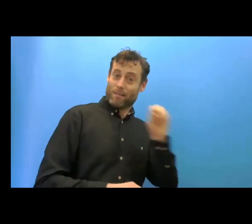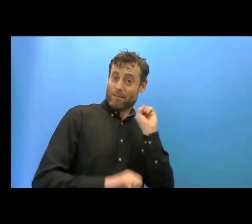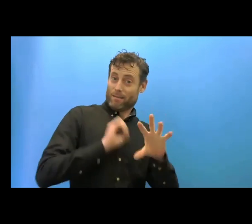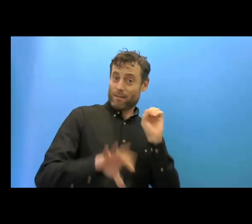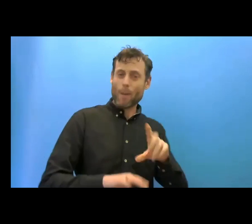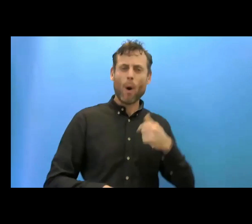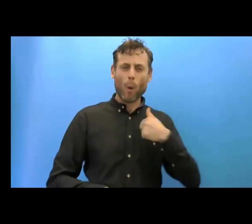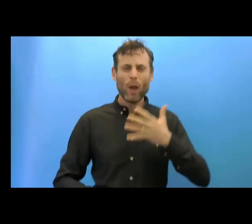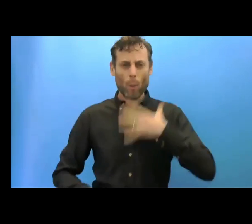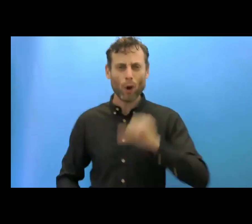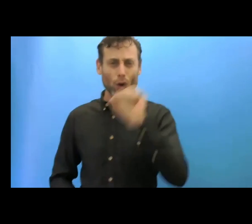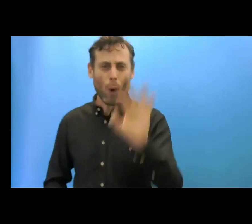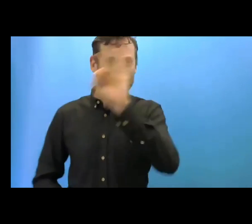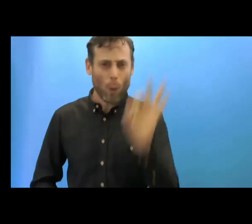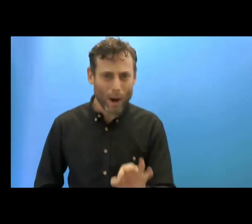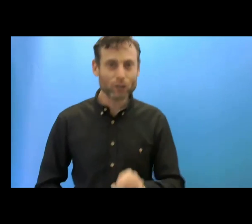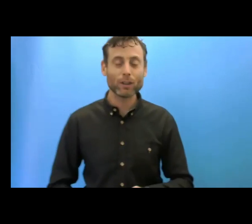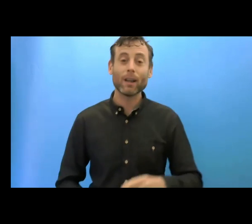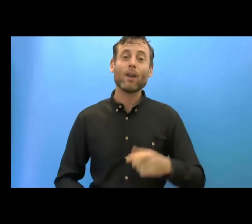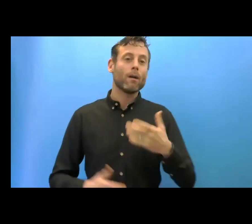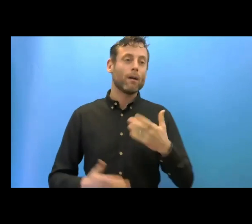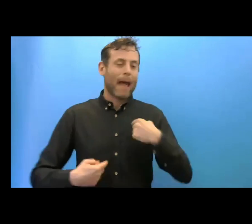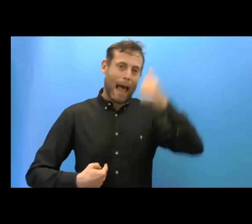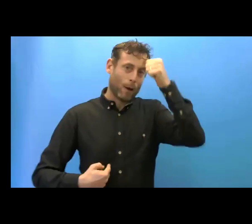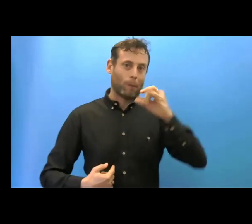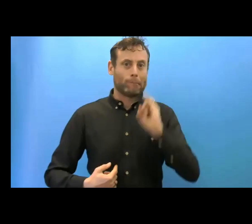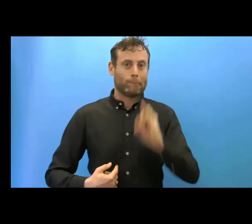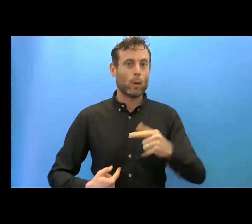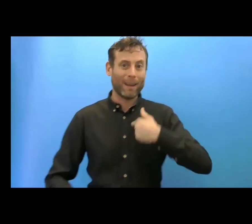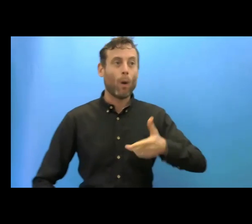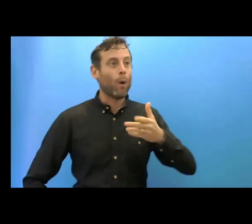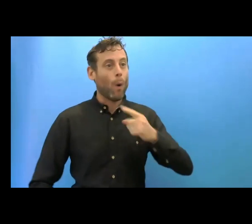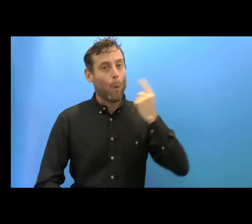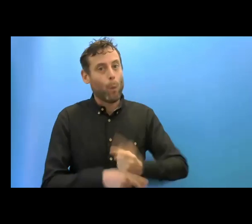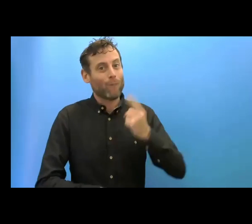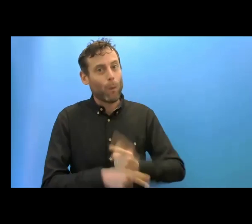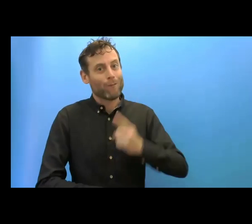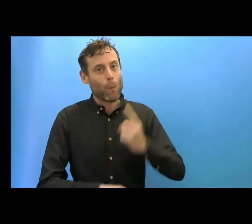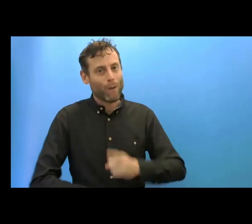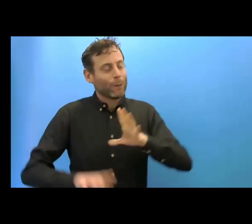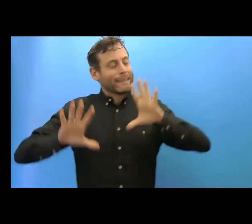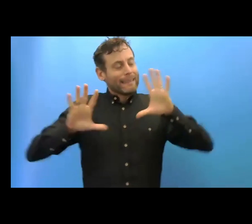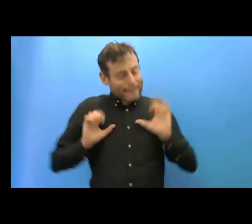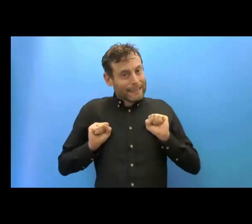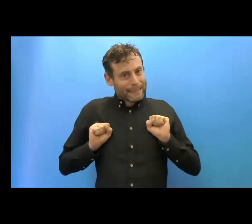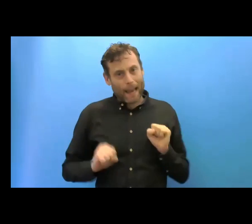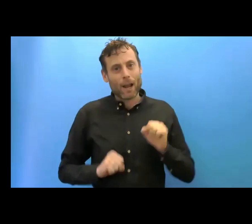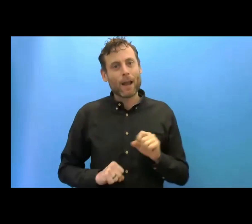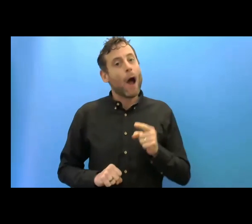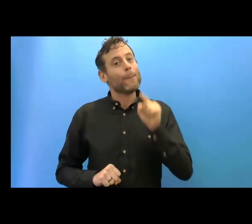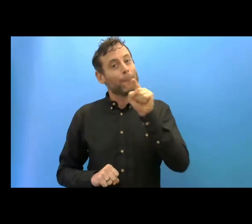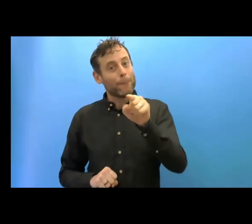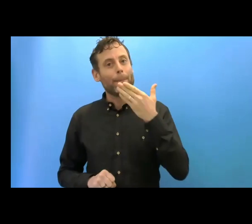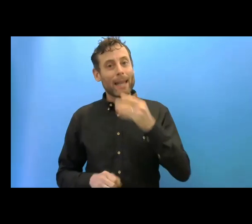watching, or in between while I'm waffling like I am now, stick your questions into the Q&A button down below and they'll come up